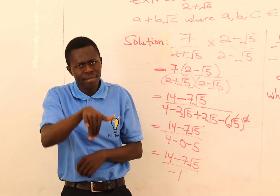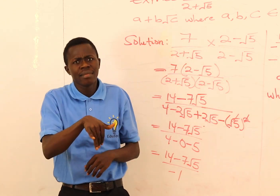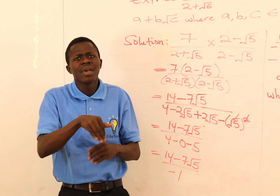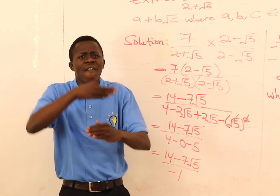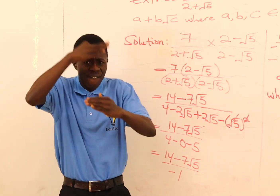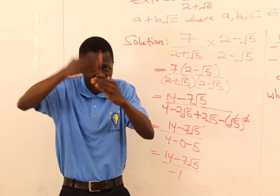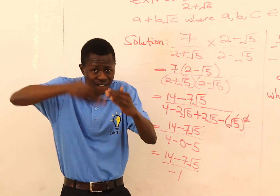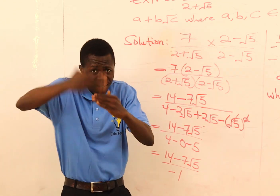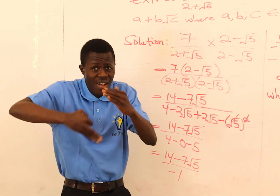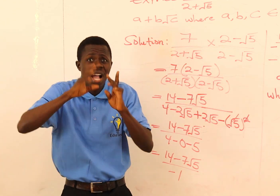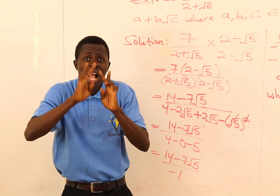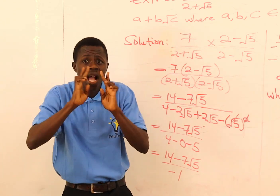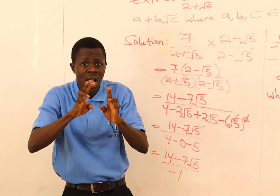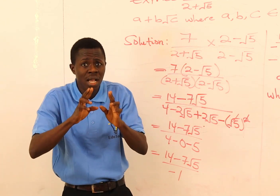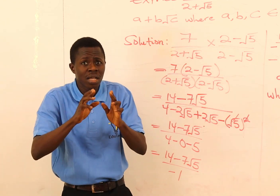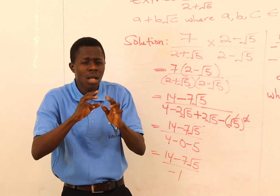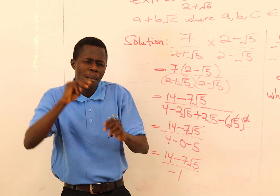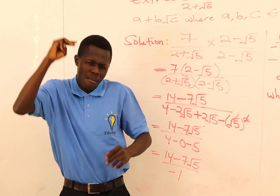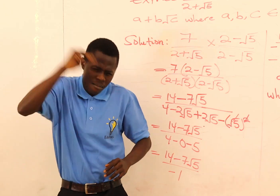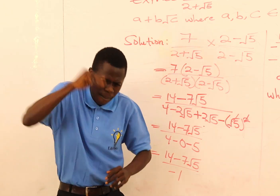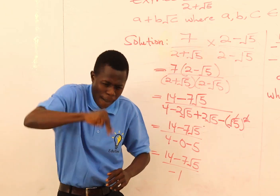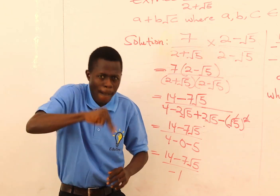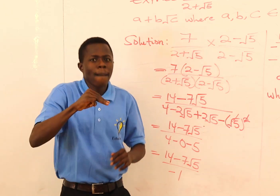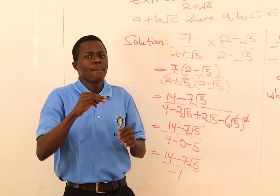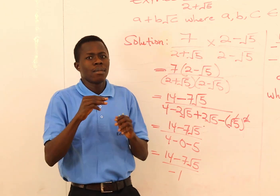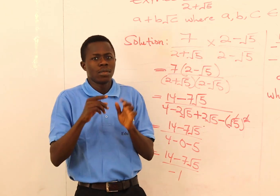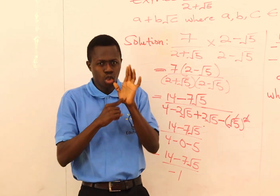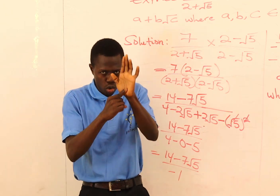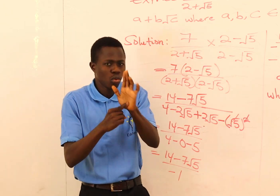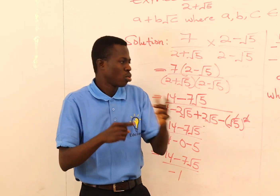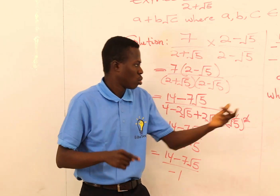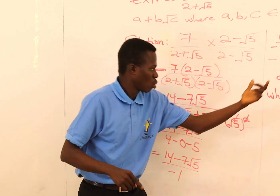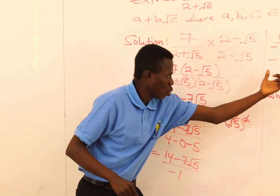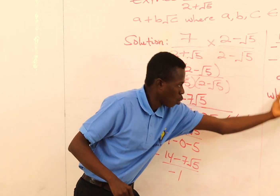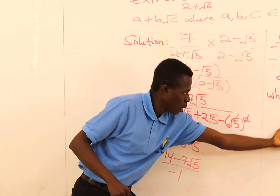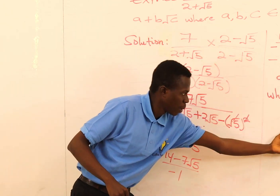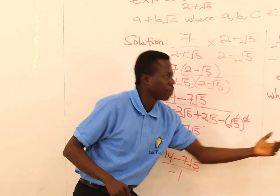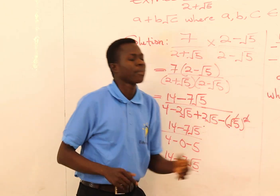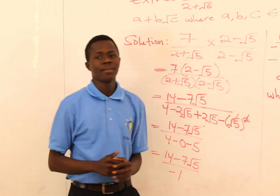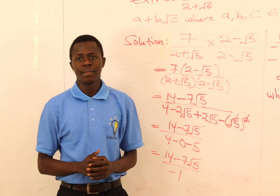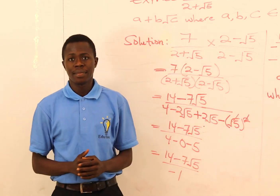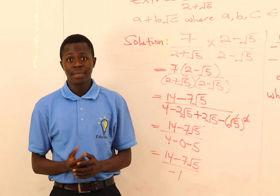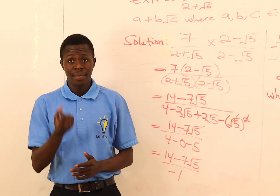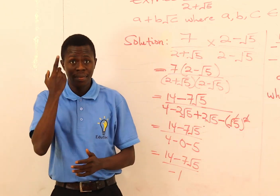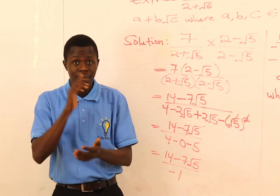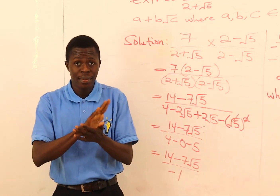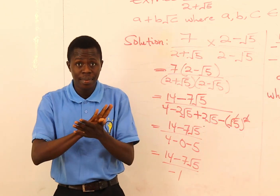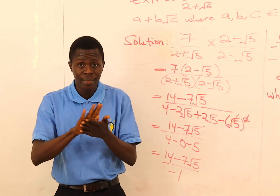So that is how you would work it. Your final answer must always correspond to a